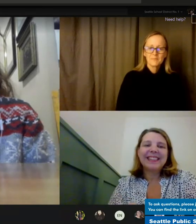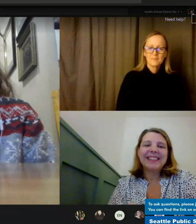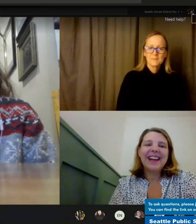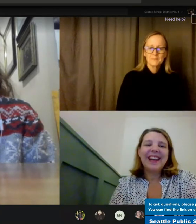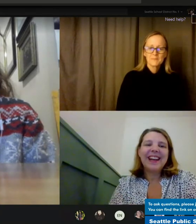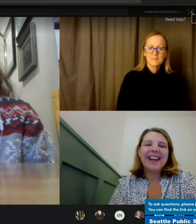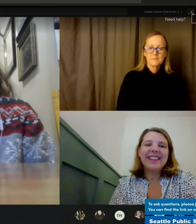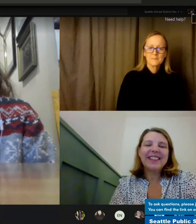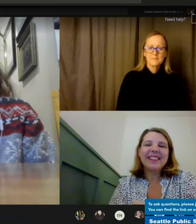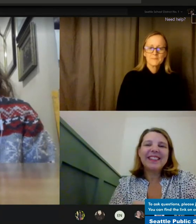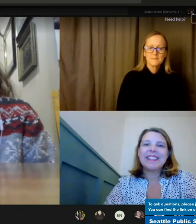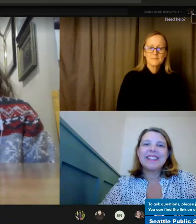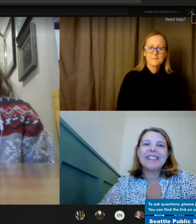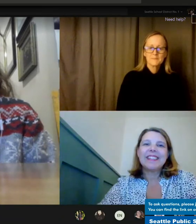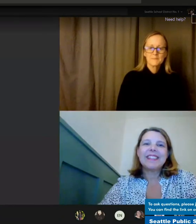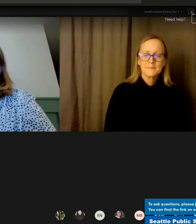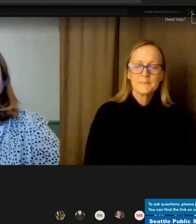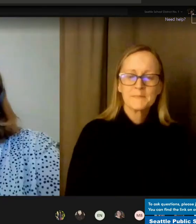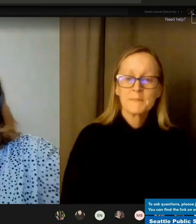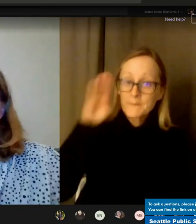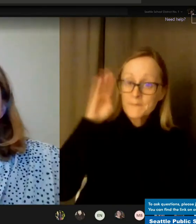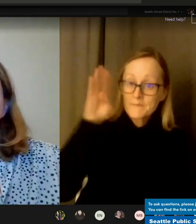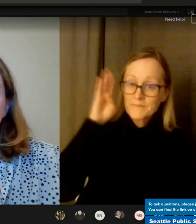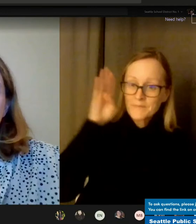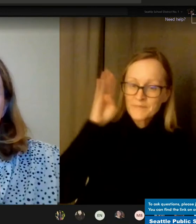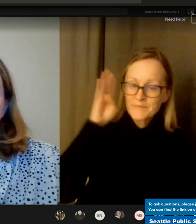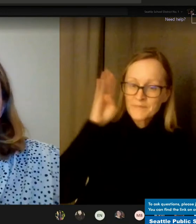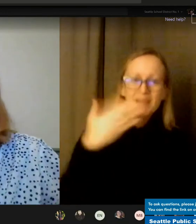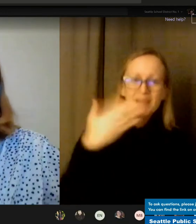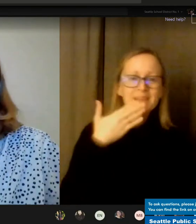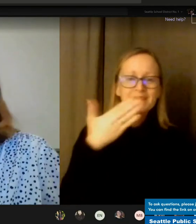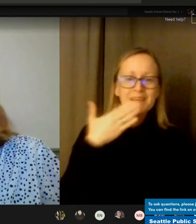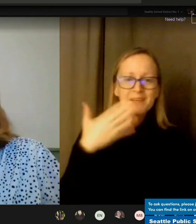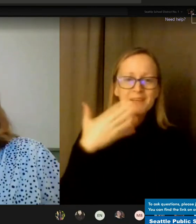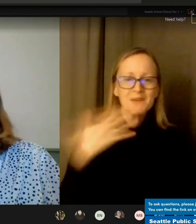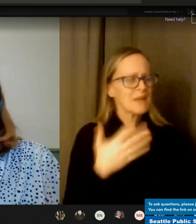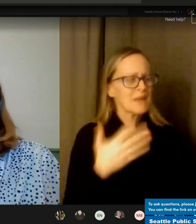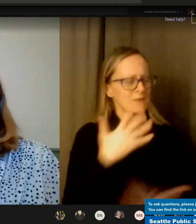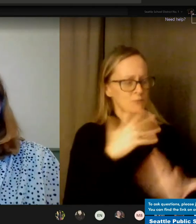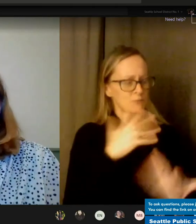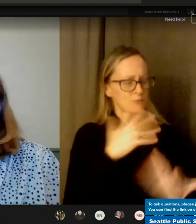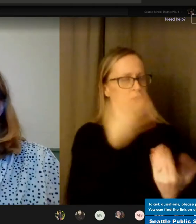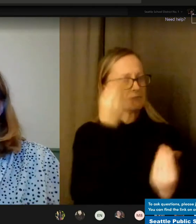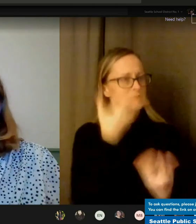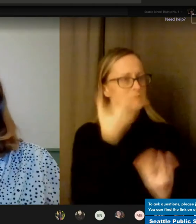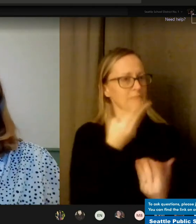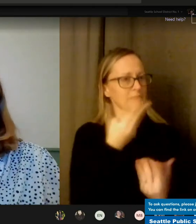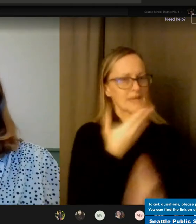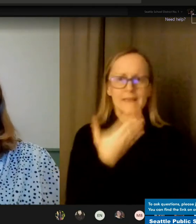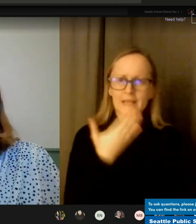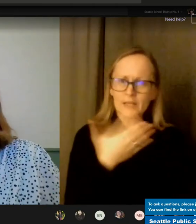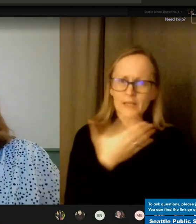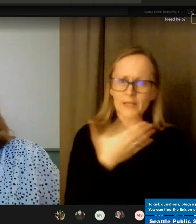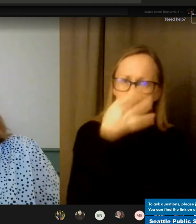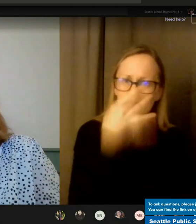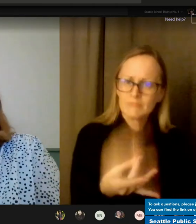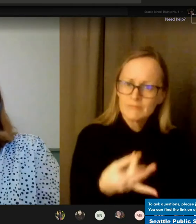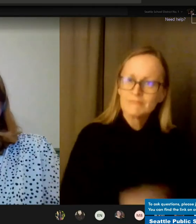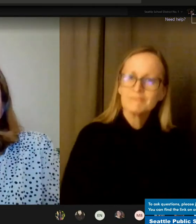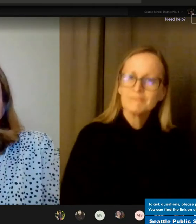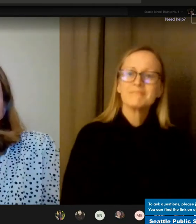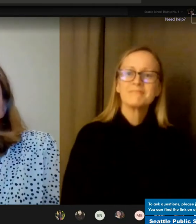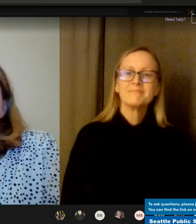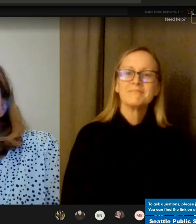Hi there. Thank you so much. That was so informative and so interesting. Thank you for